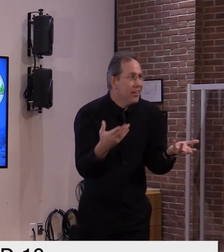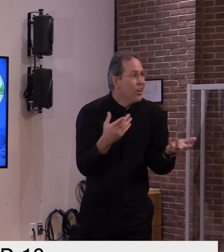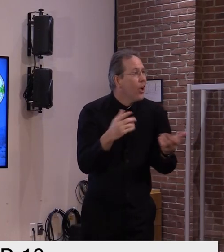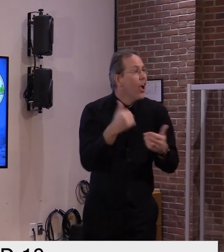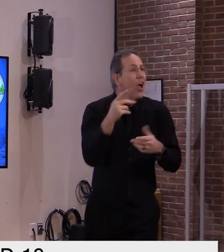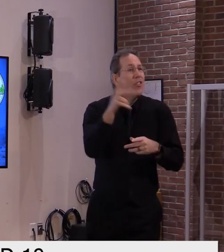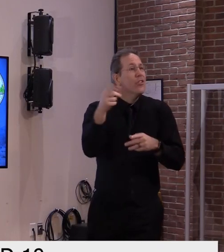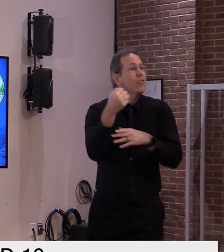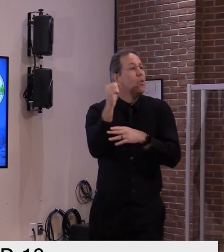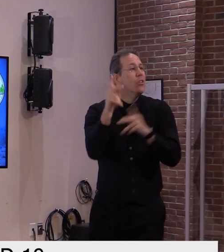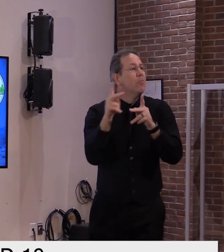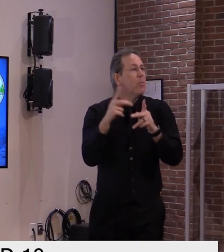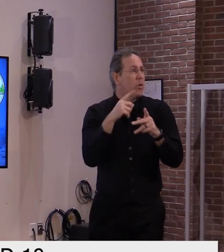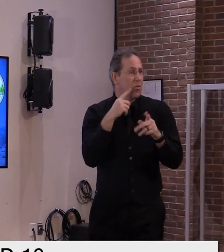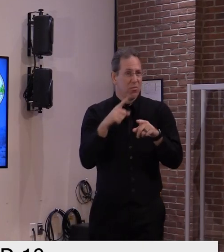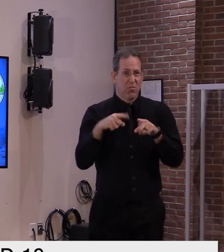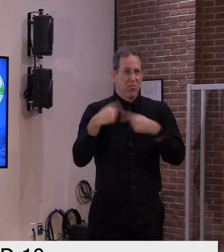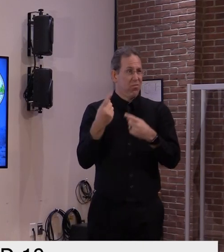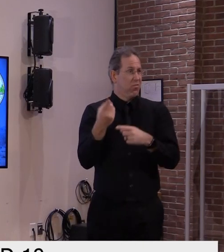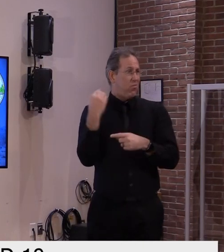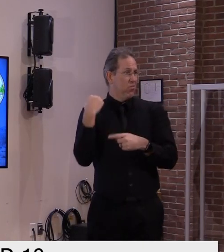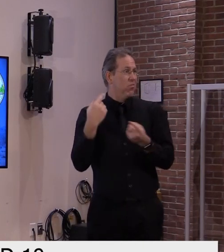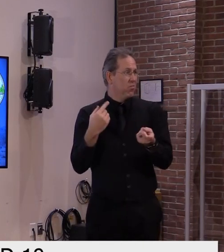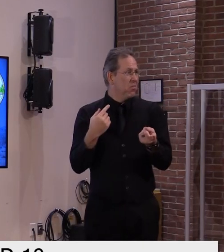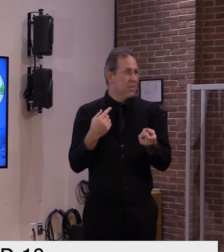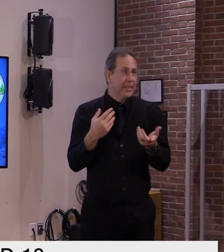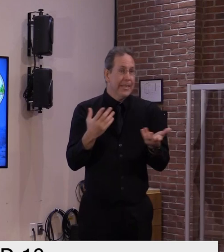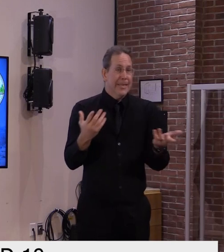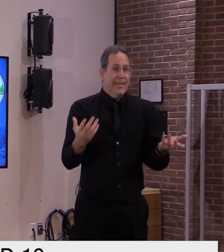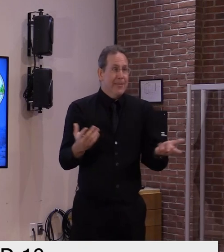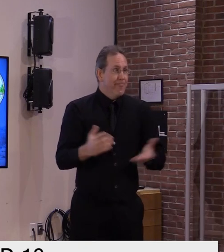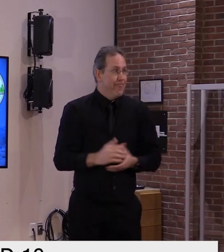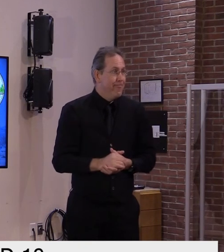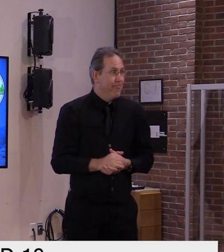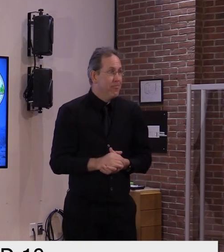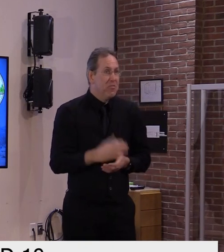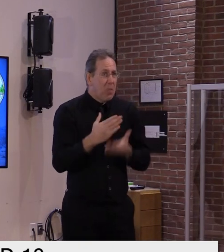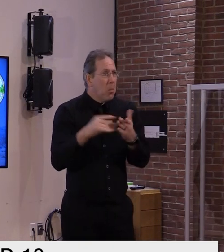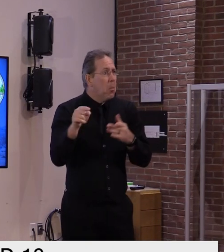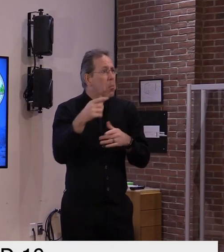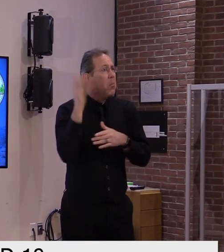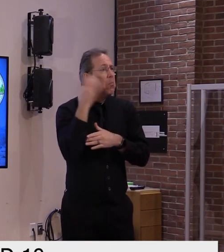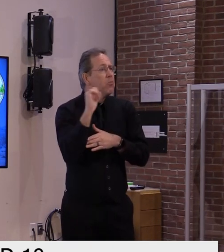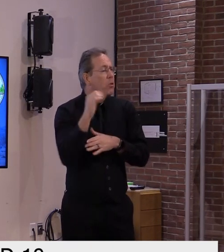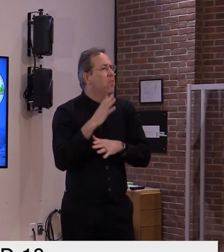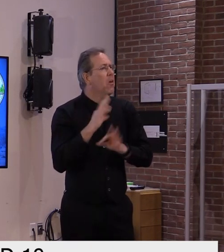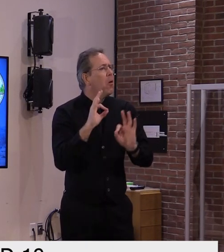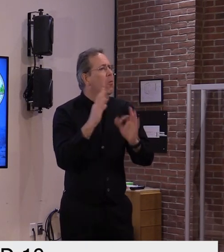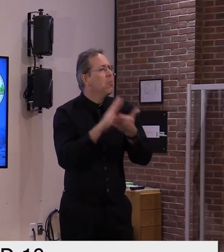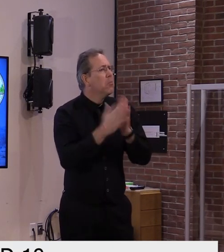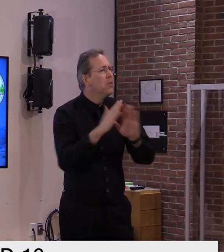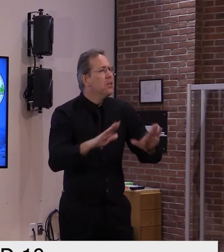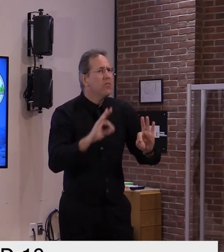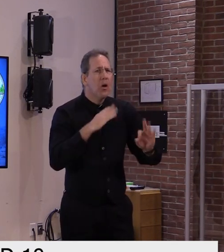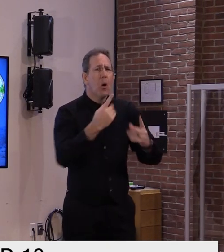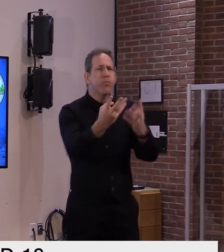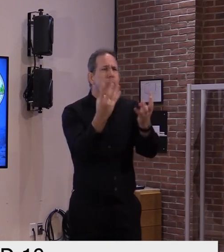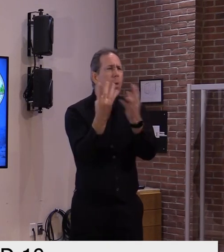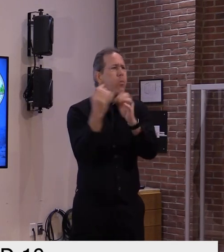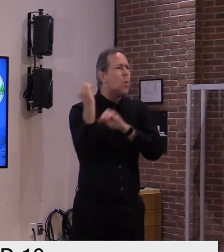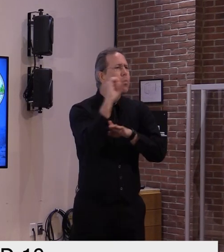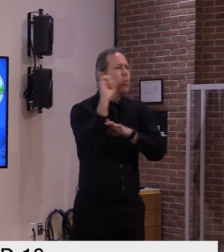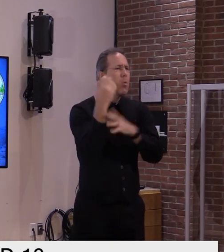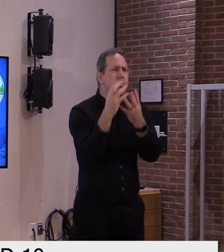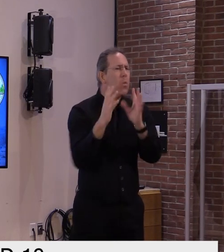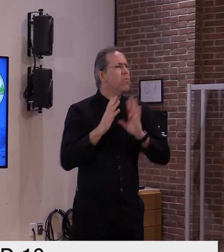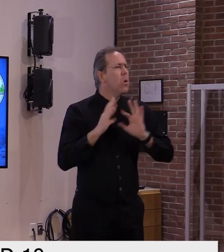the last year that have been peaceful in nature. And hopefully, if they do